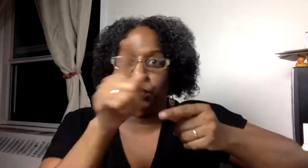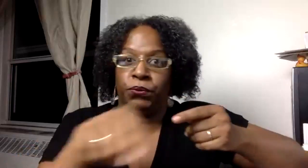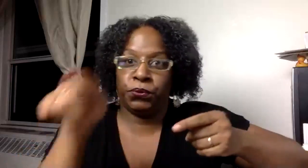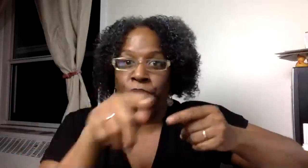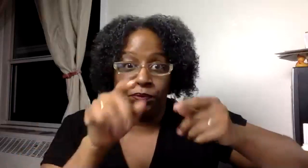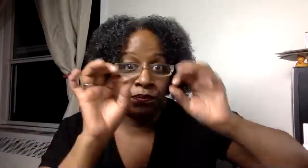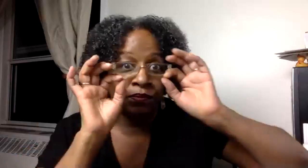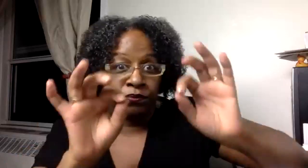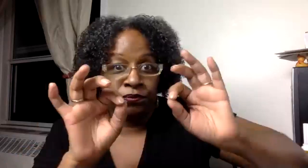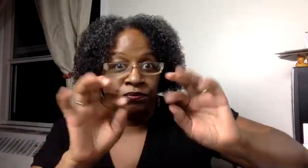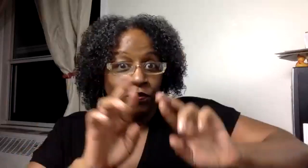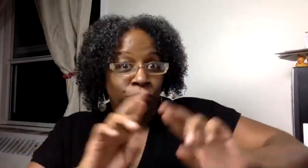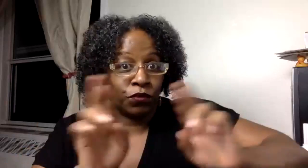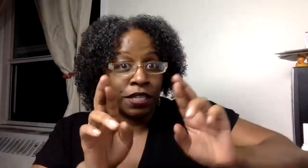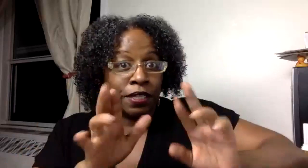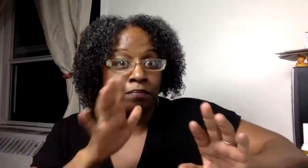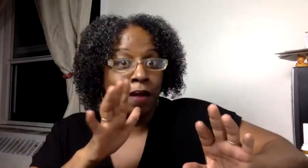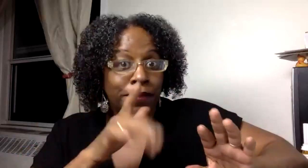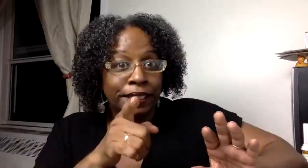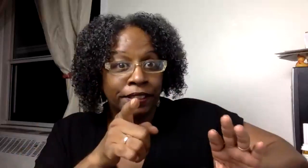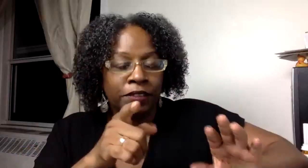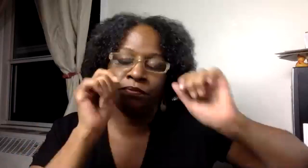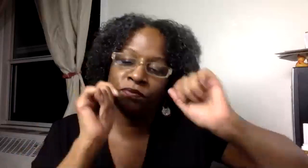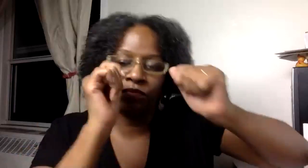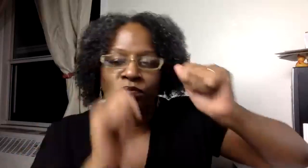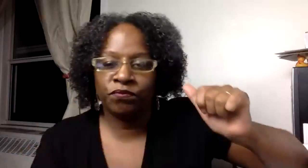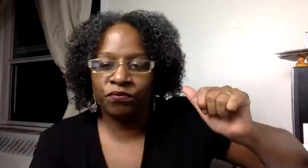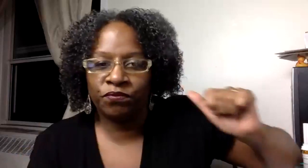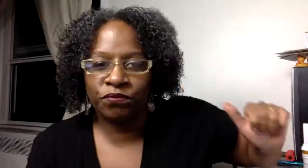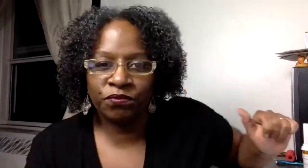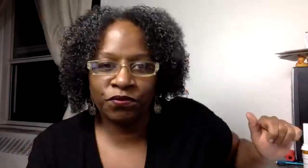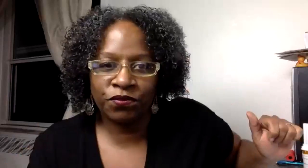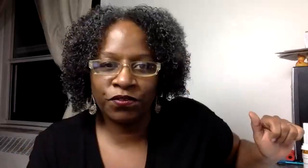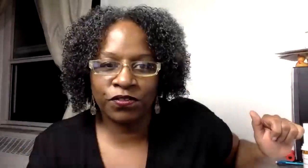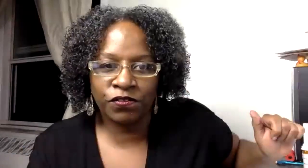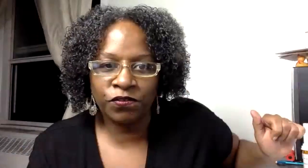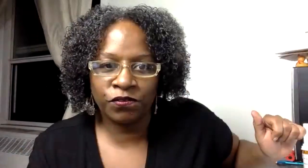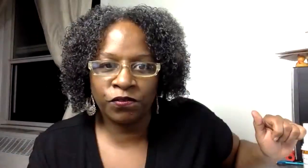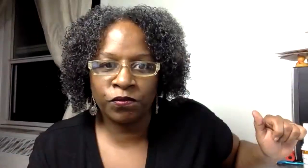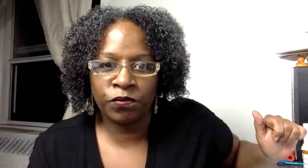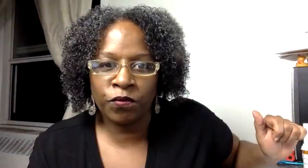We do have it was for a special announcement for everyone. Okay, Krista, you ready? Awesome.